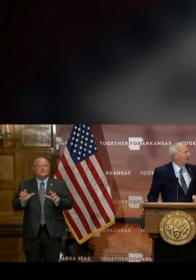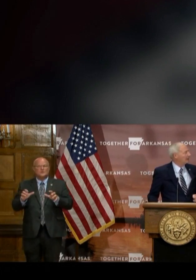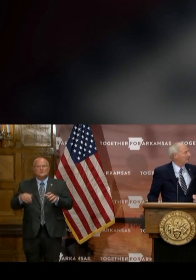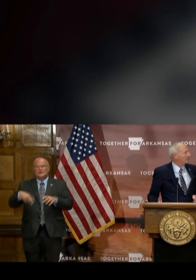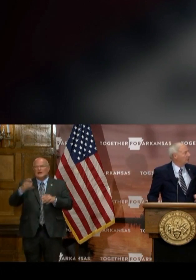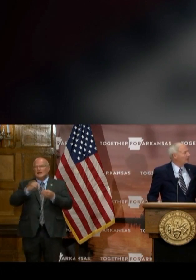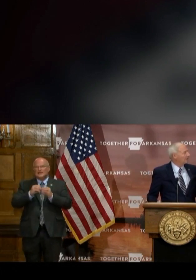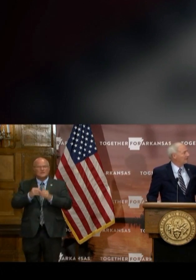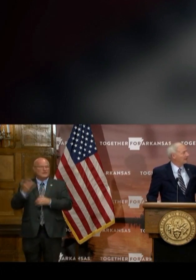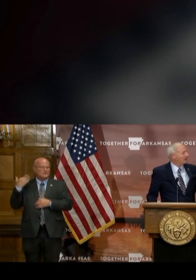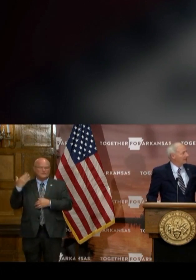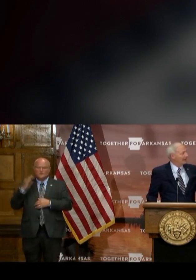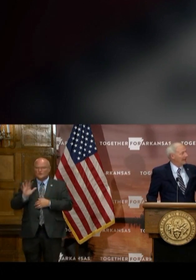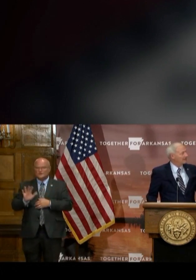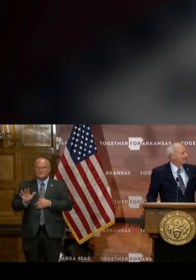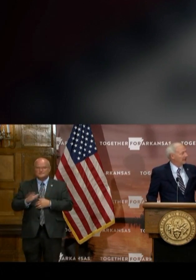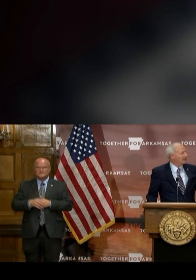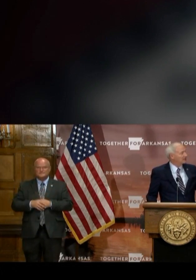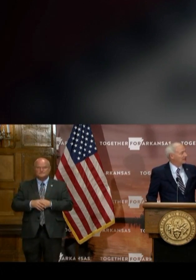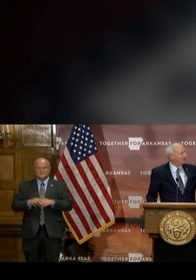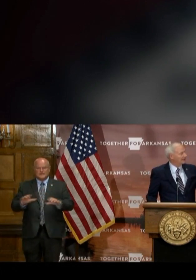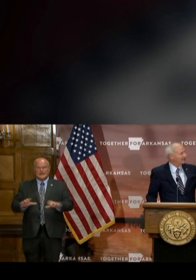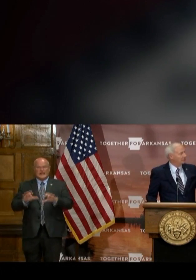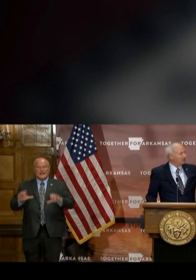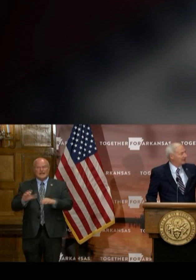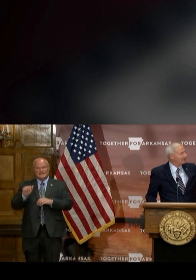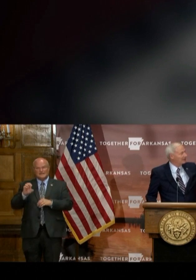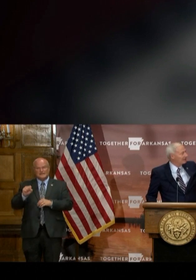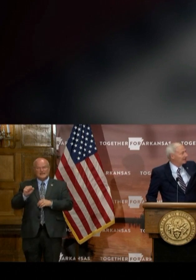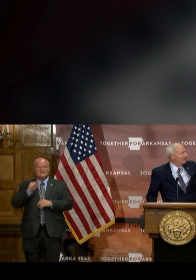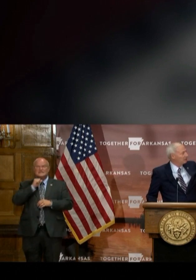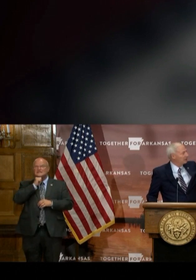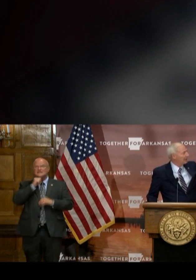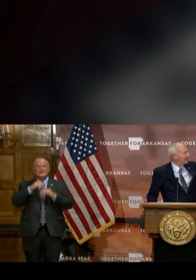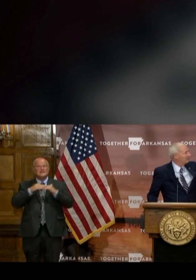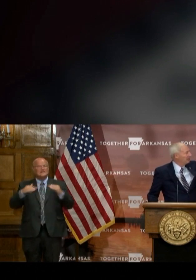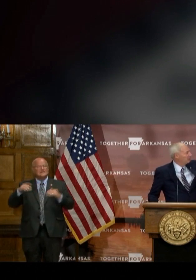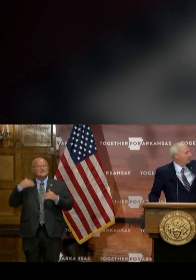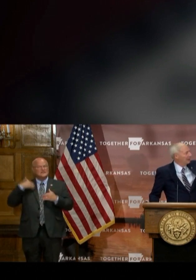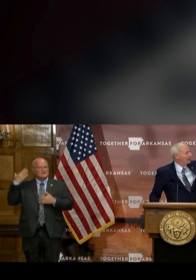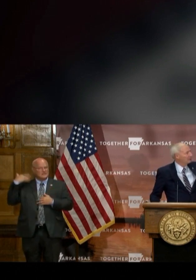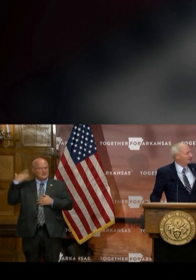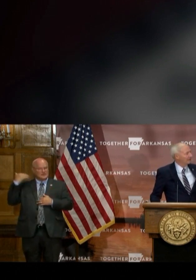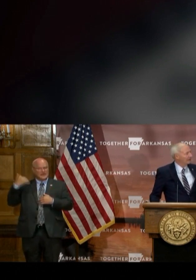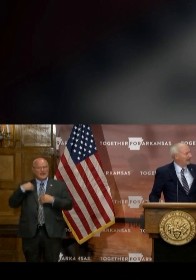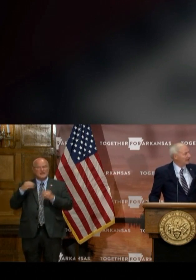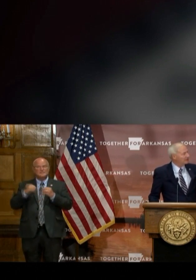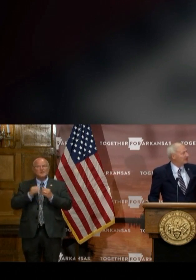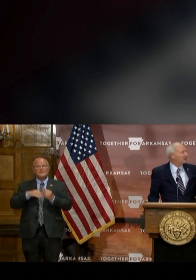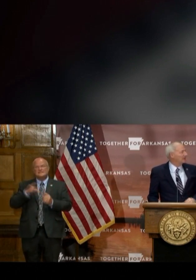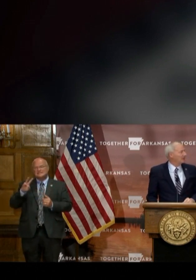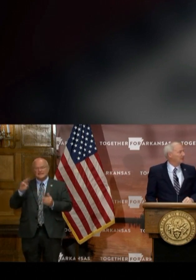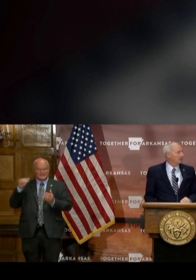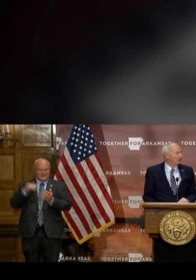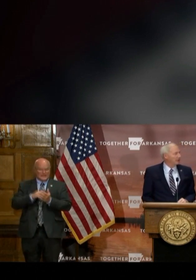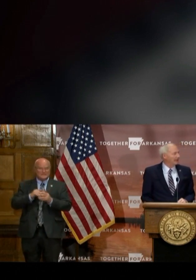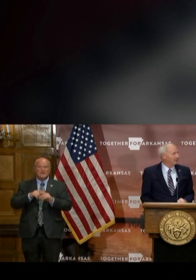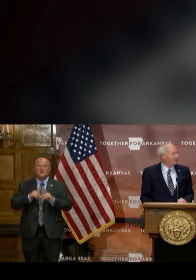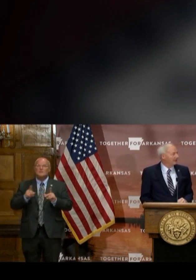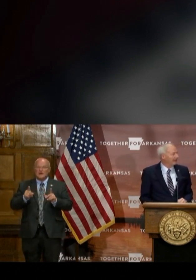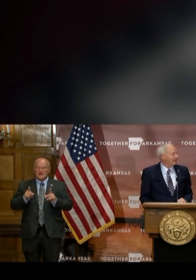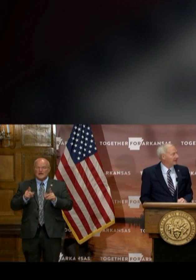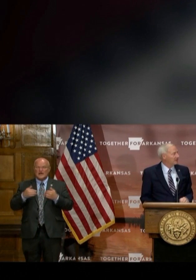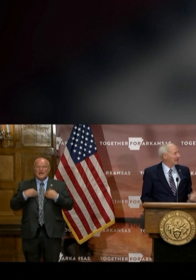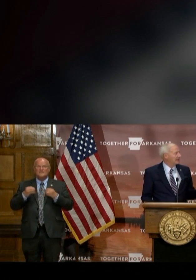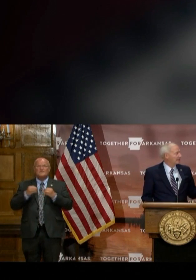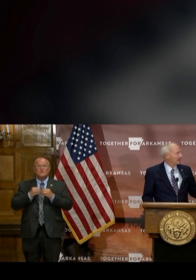number we had before. On the active cases, we're not near the level that we have been when we had over 7,000, but we do have